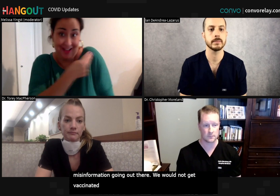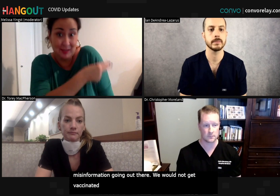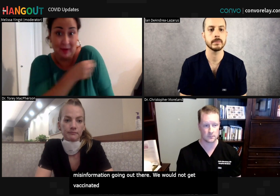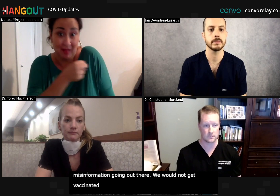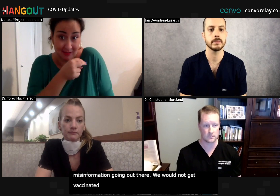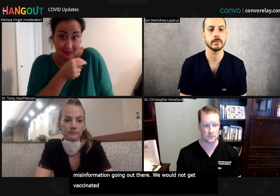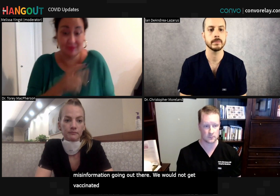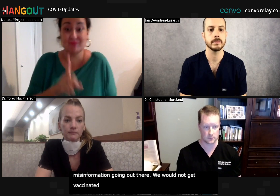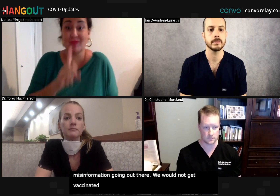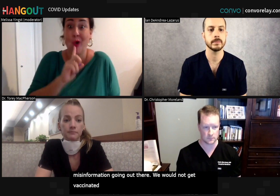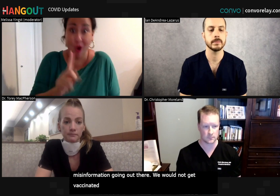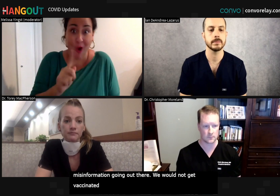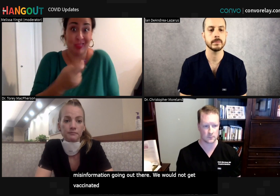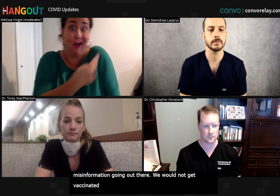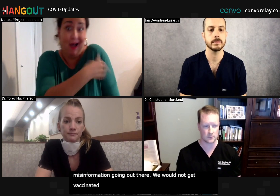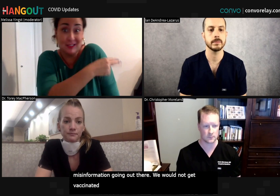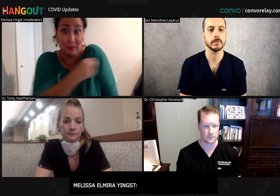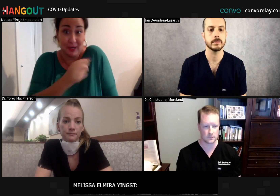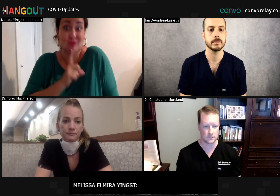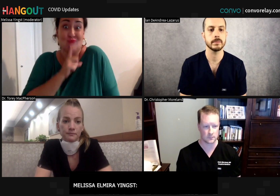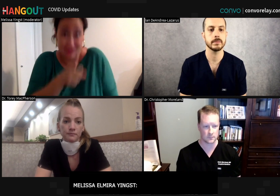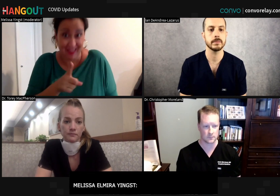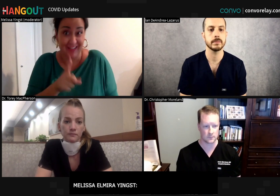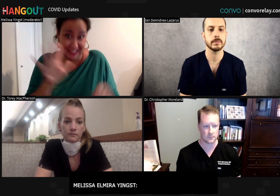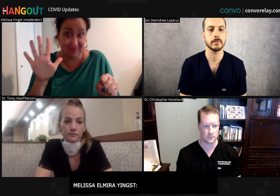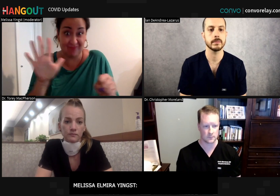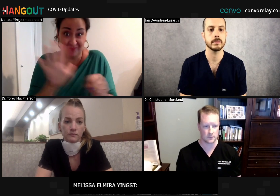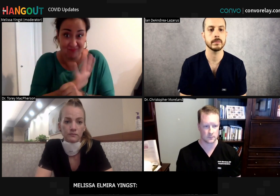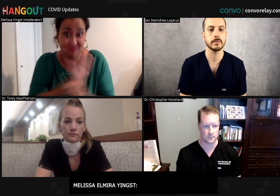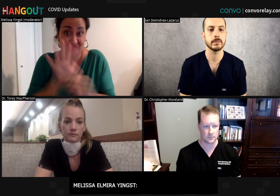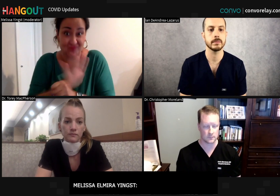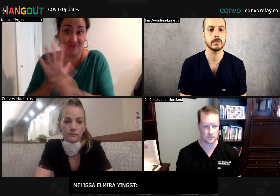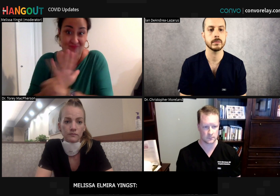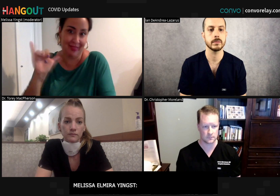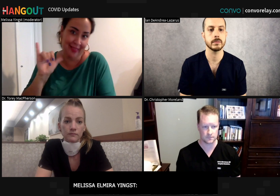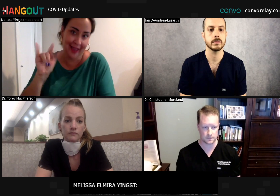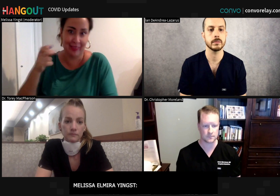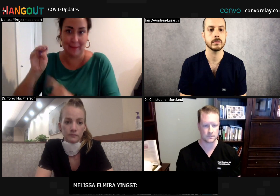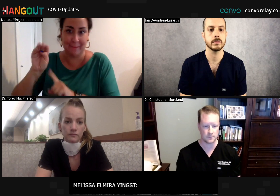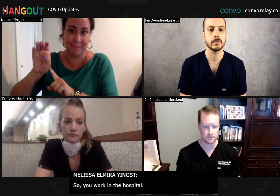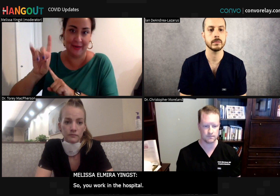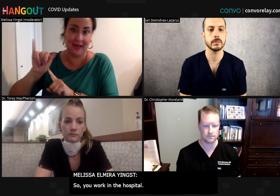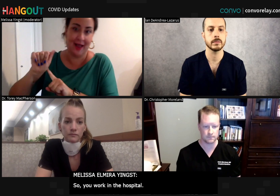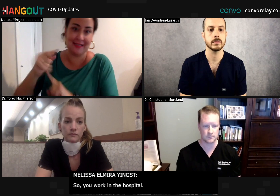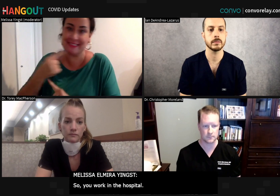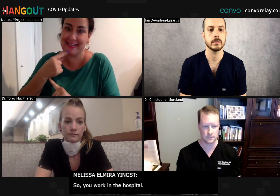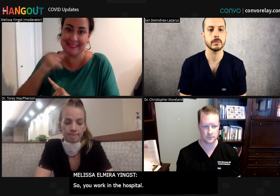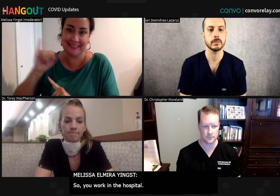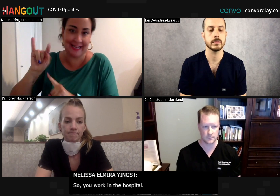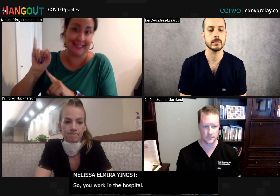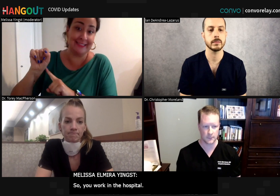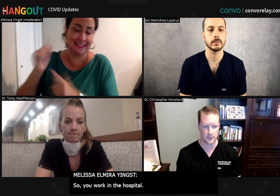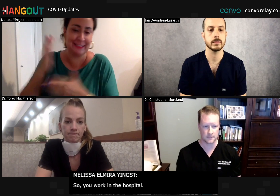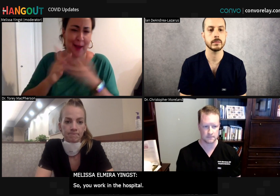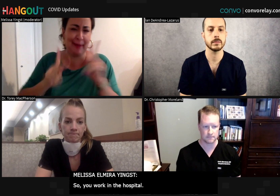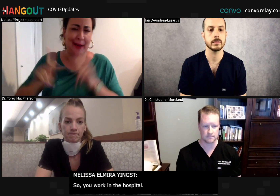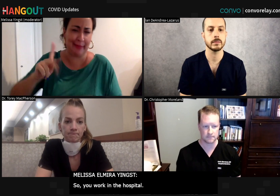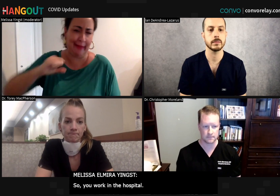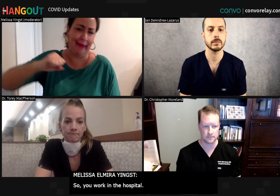Melissa here. So you work in the hospital. Are the hospitals actually filled to capacity like the media is saying it